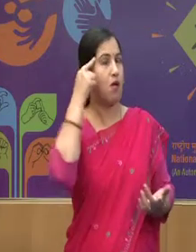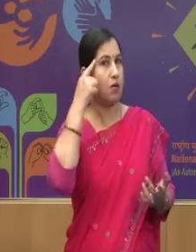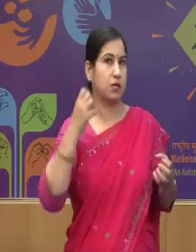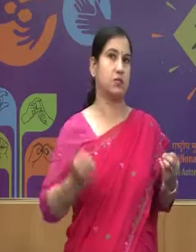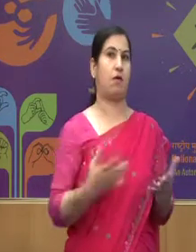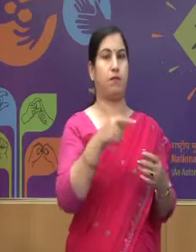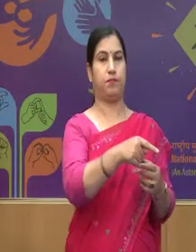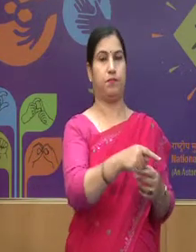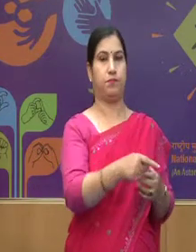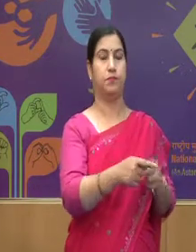However,